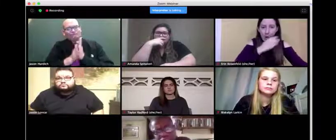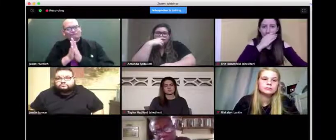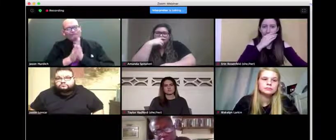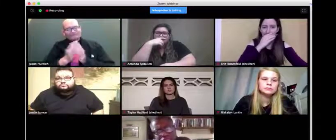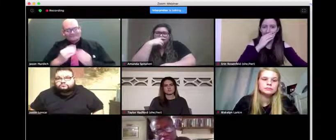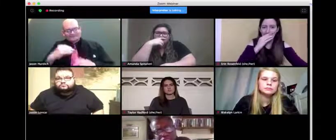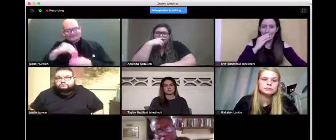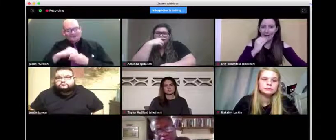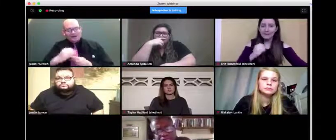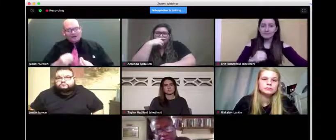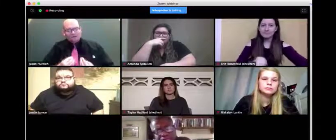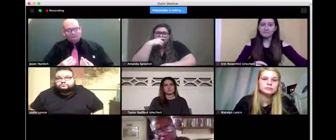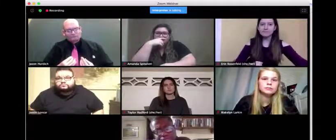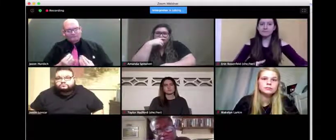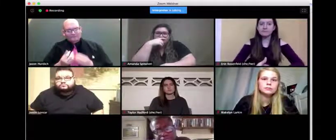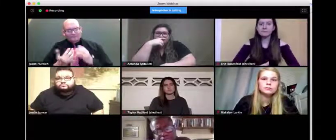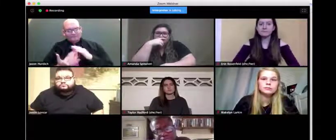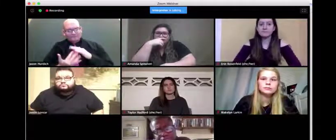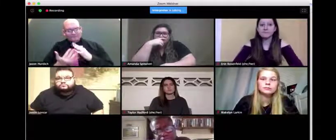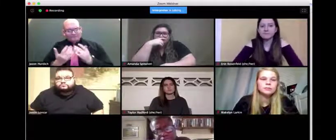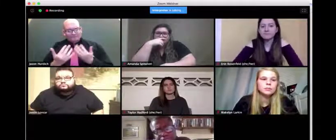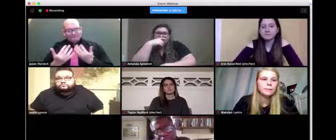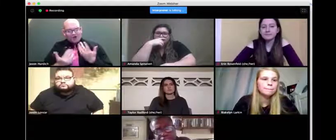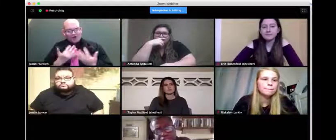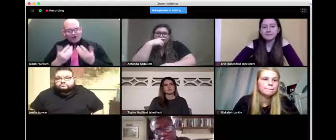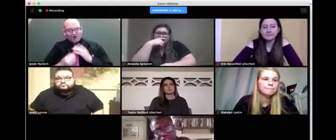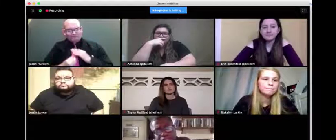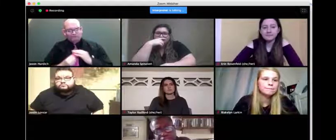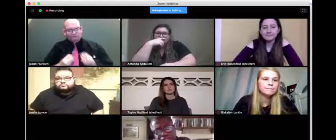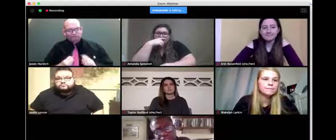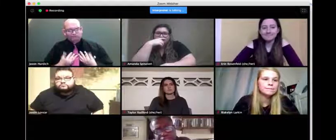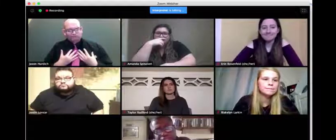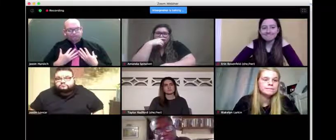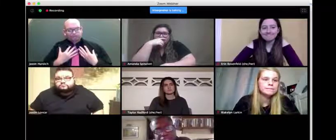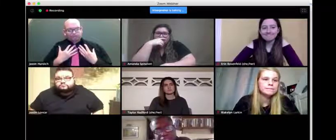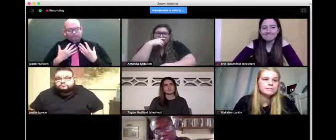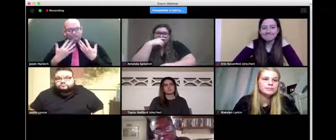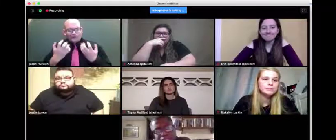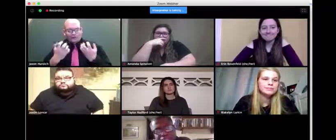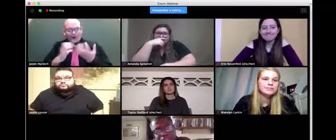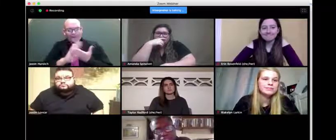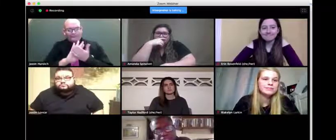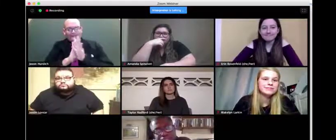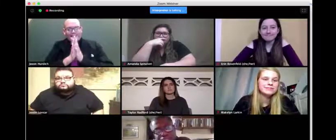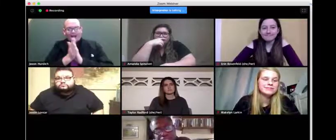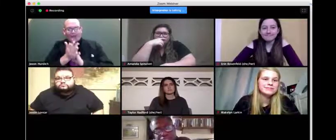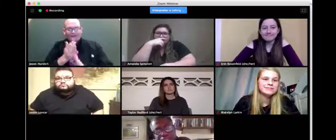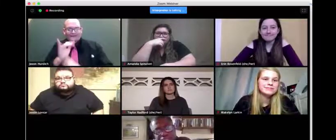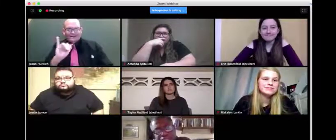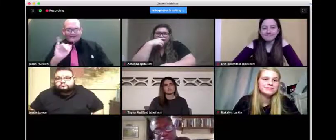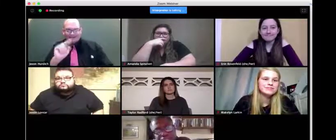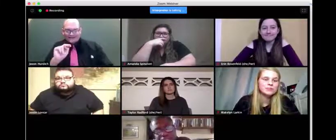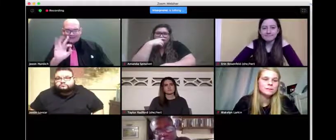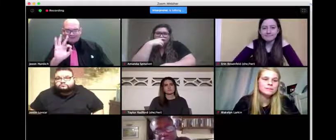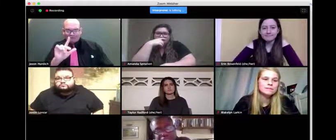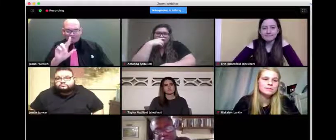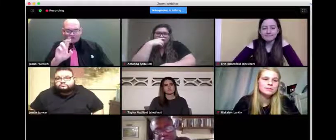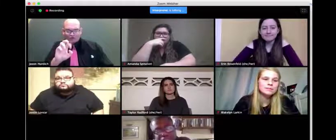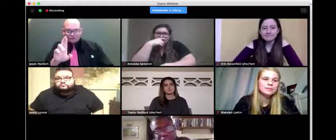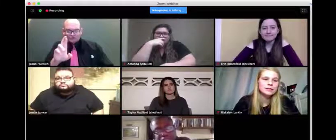burning desire where they want to become an influencer themselves. Can you give them some advice on how to